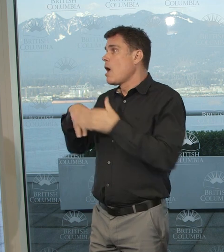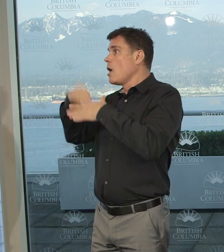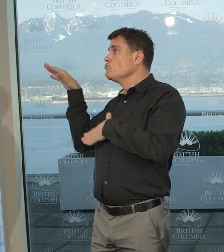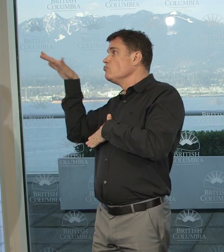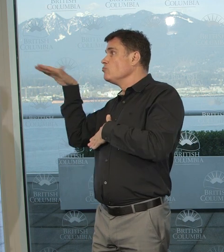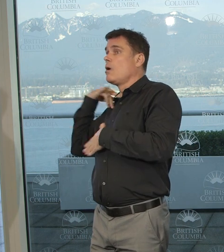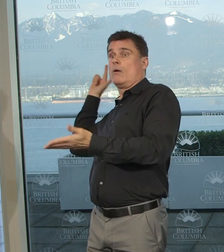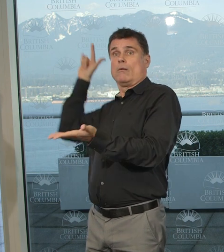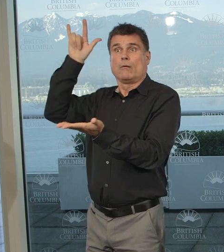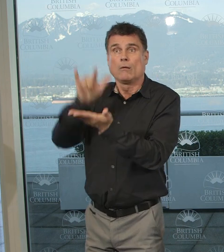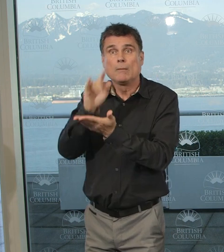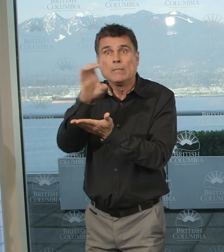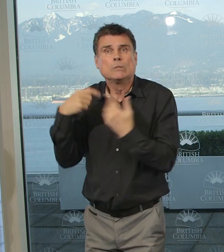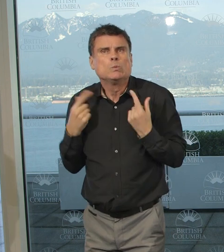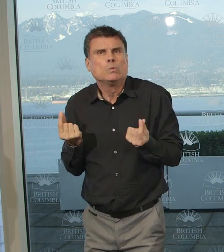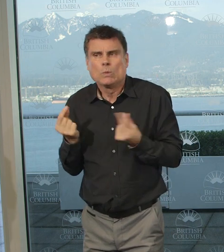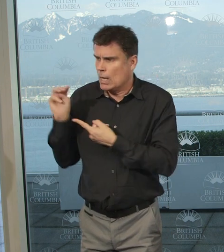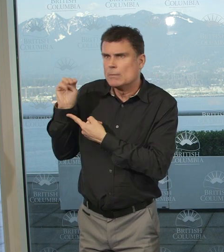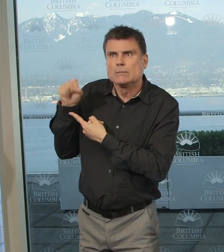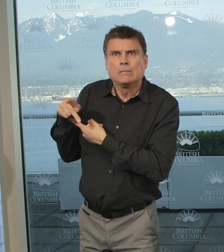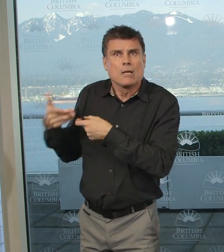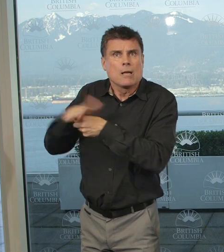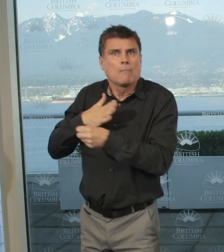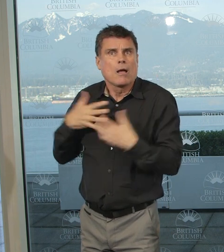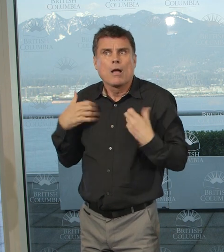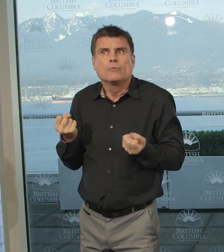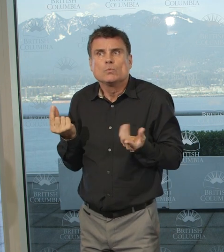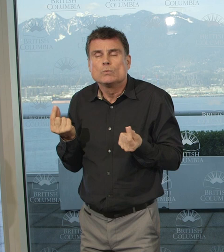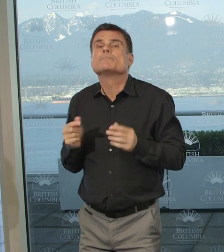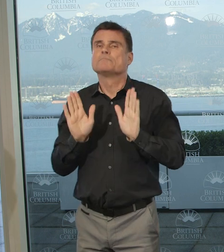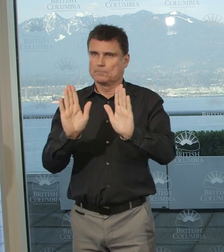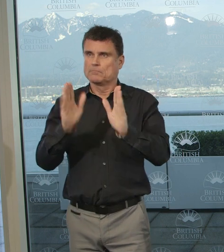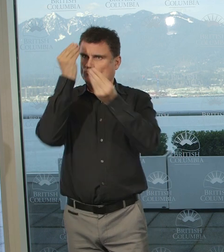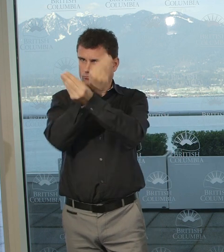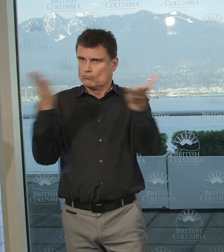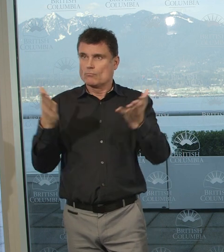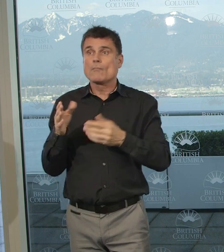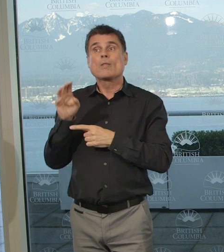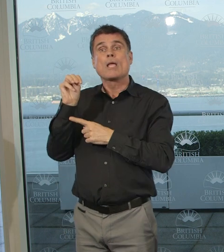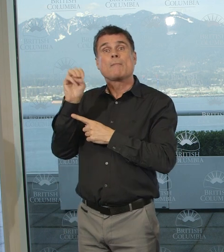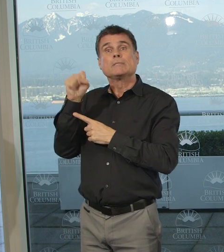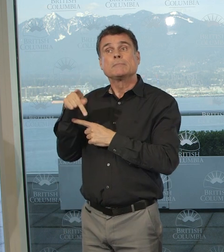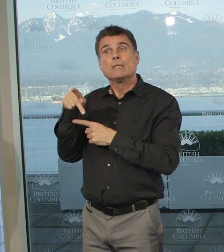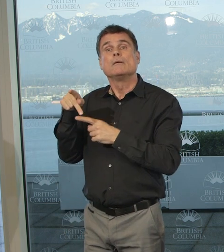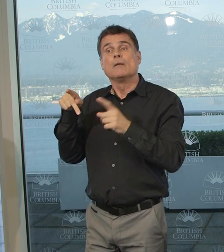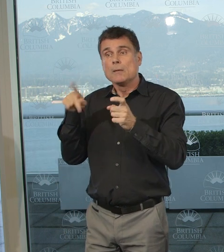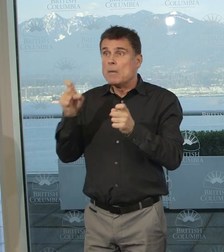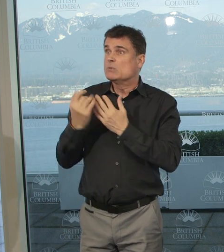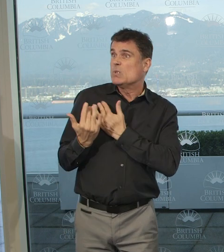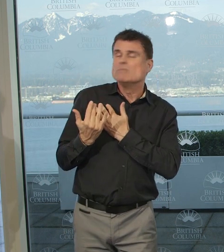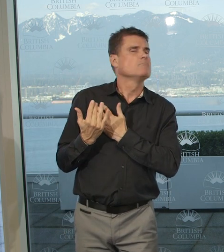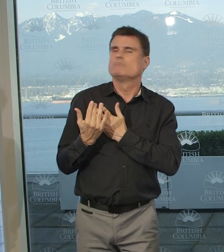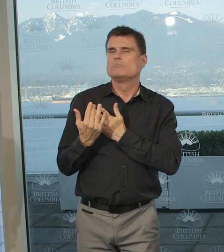following decisions regarding MSP coverage: that the MSP coverage wait period will be waived for those who are returning from impacted areas and intend to